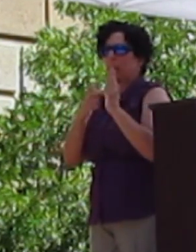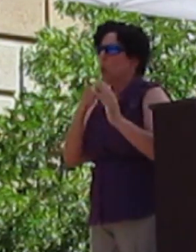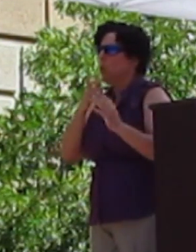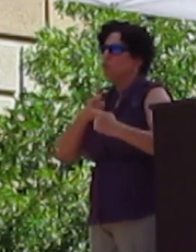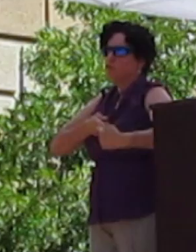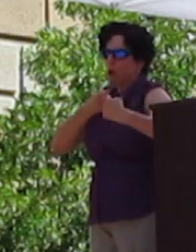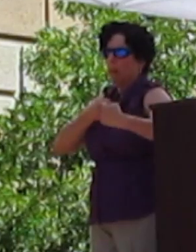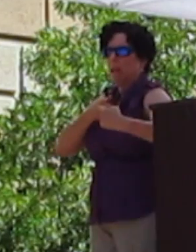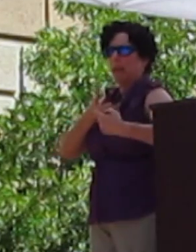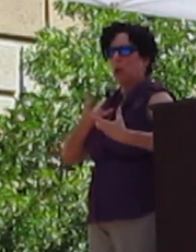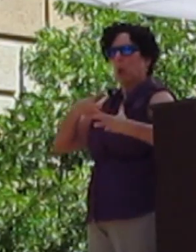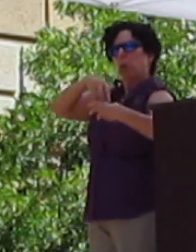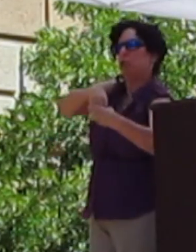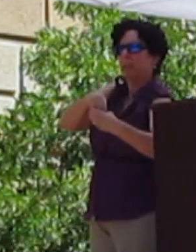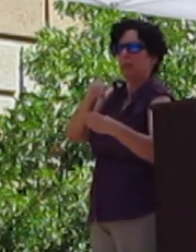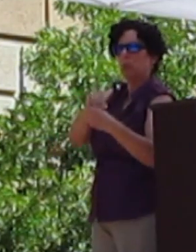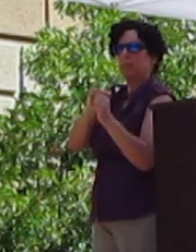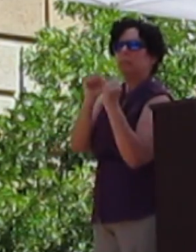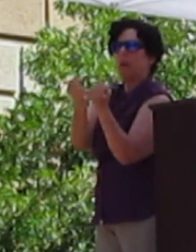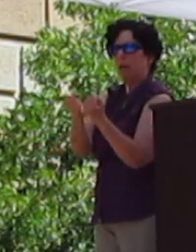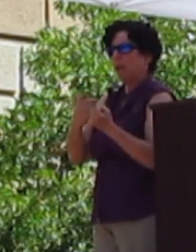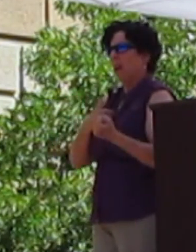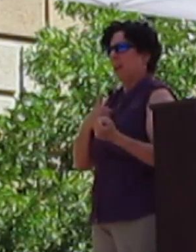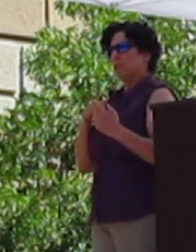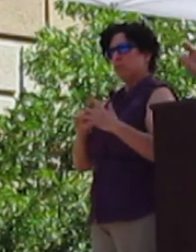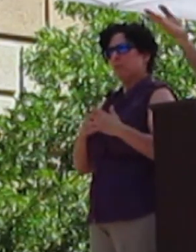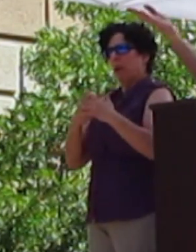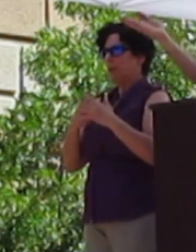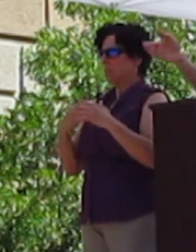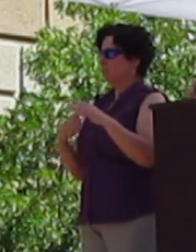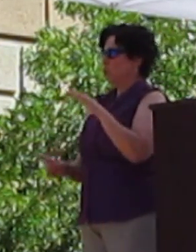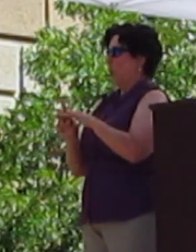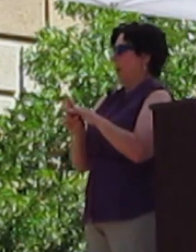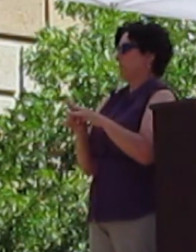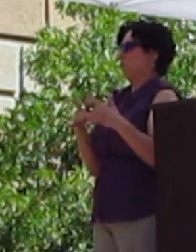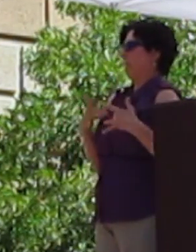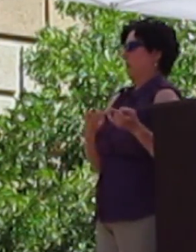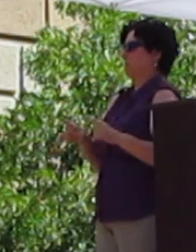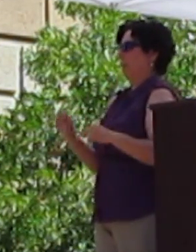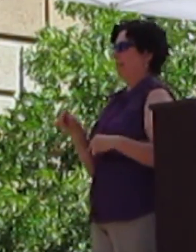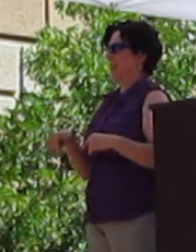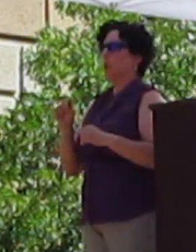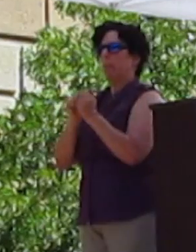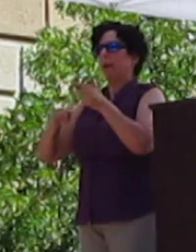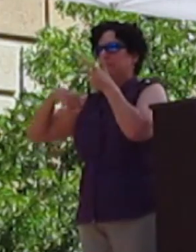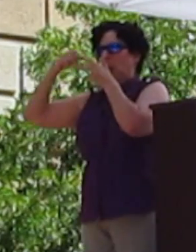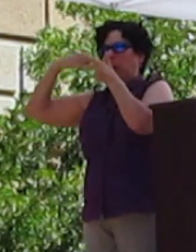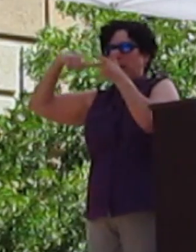struggling for inclusion into society. I started out just by showing up to events like this with my video